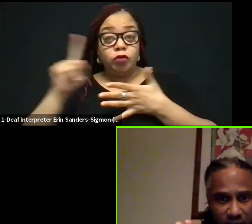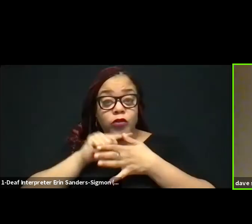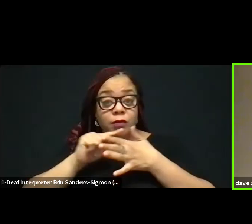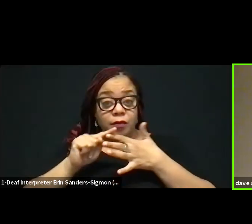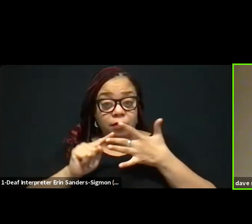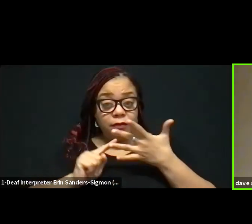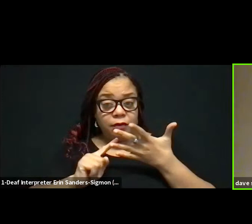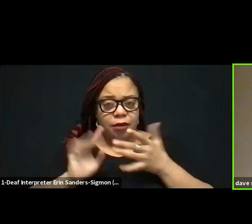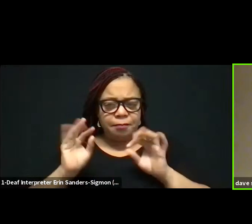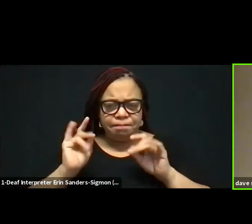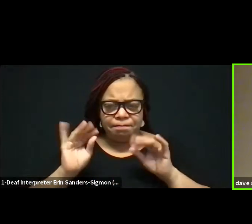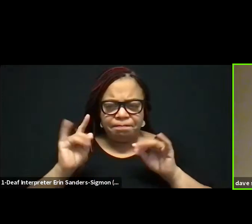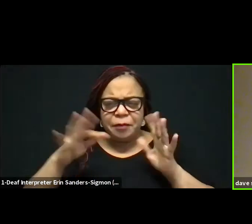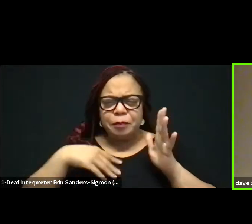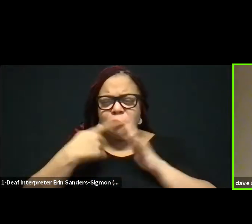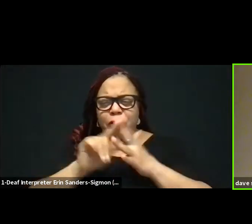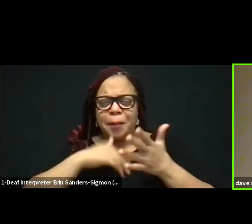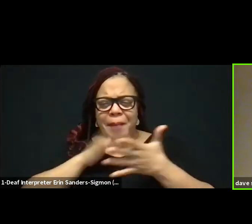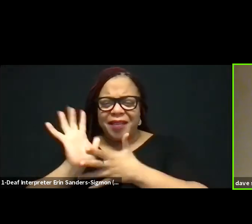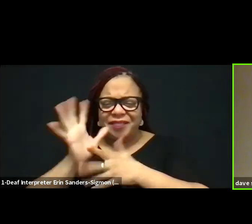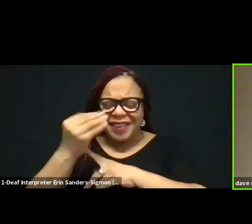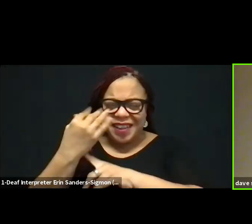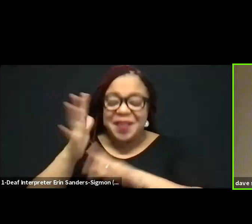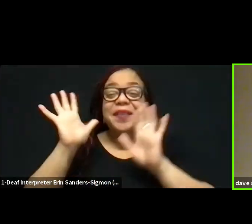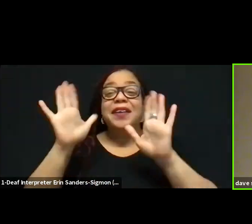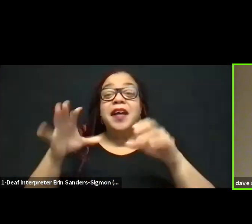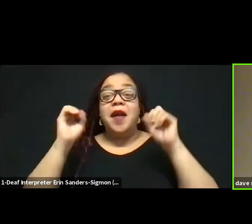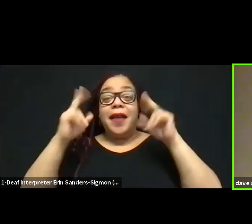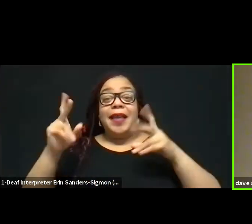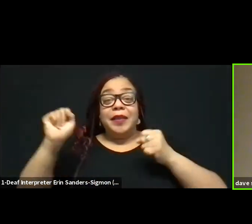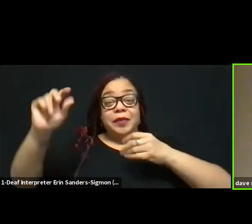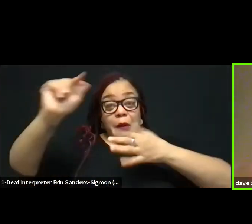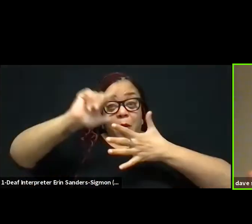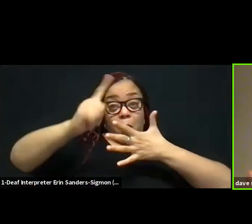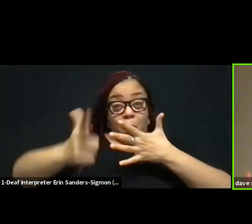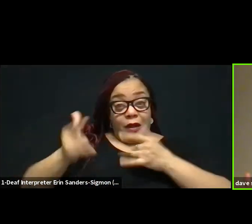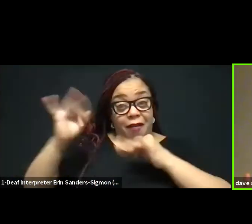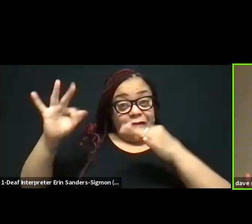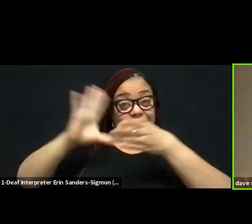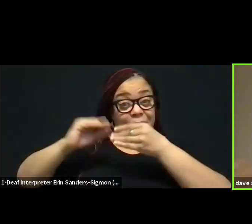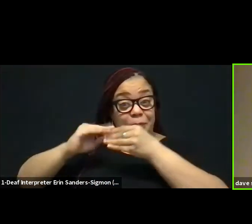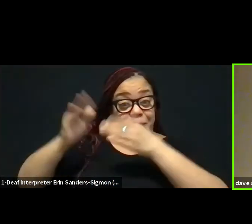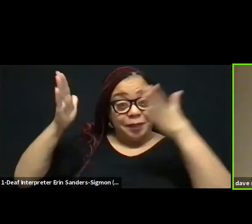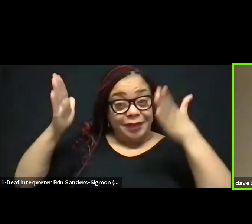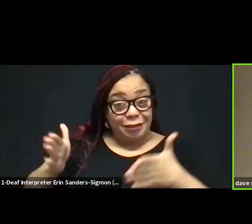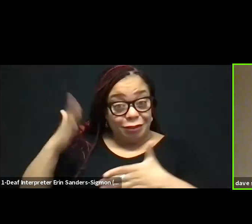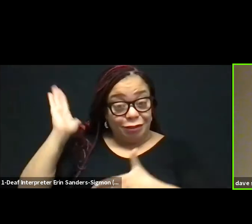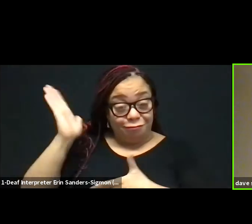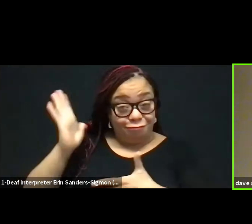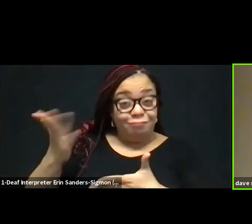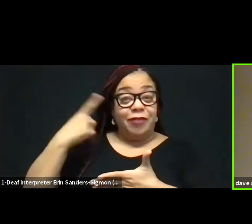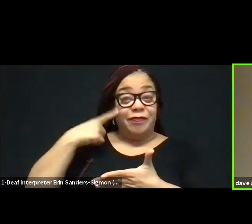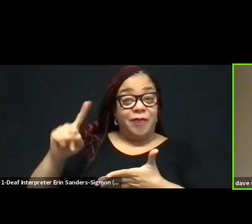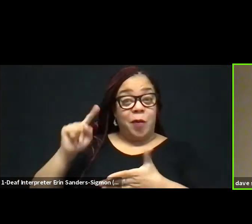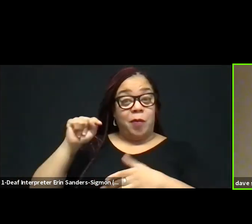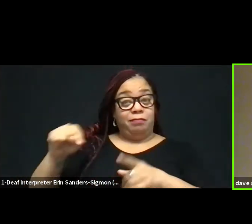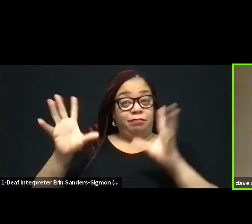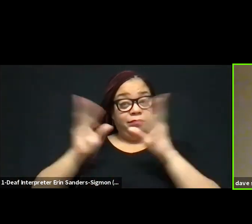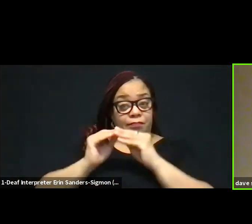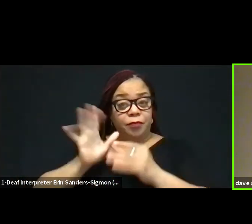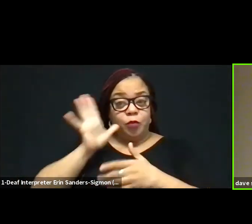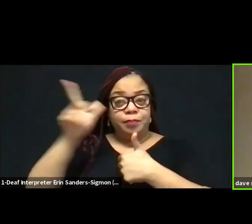session will be Ja'Kayla, Caleb, Anne, and Alex. And so I'll say that